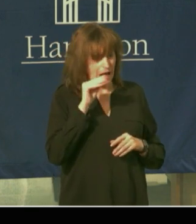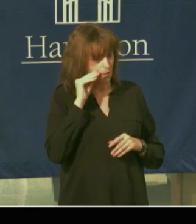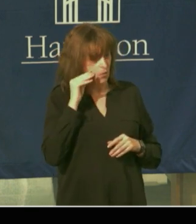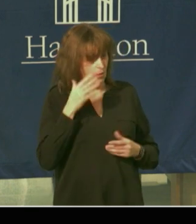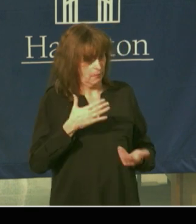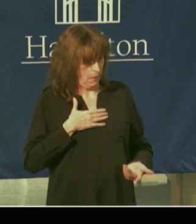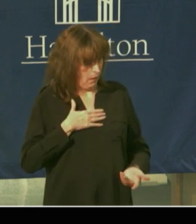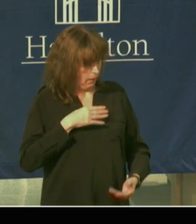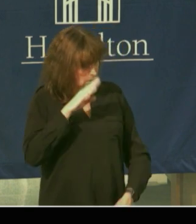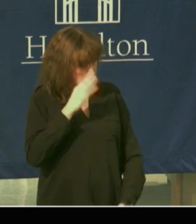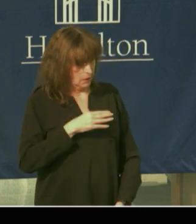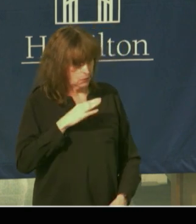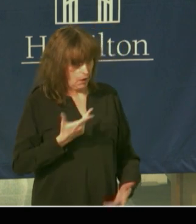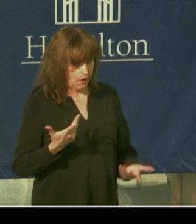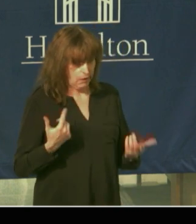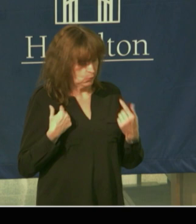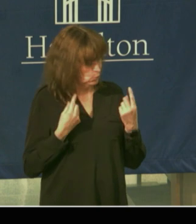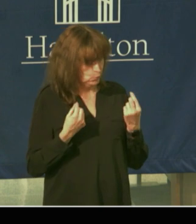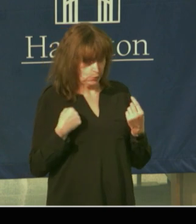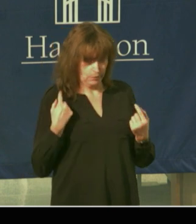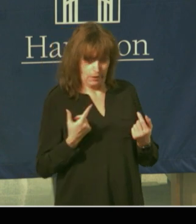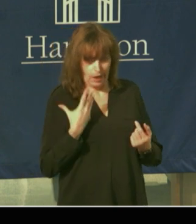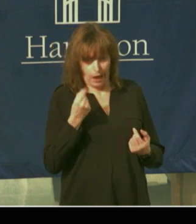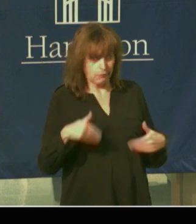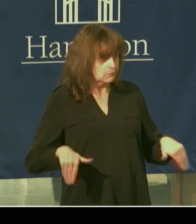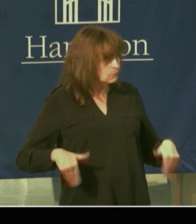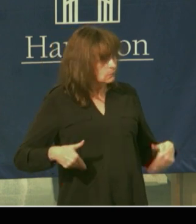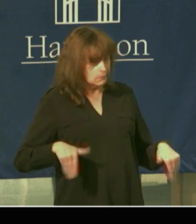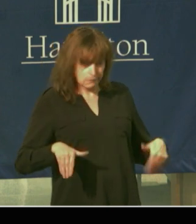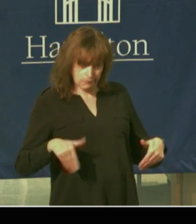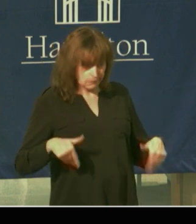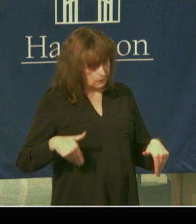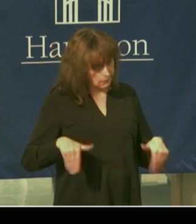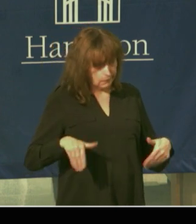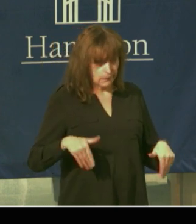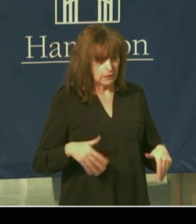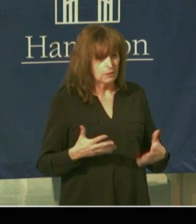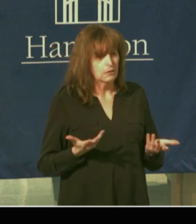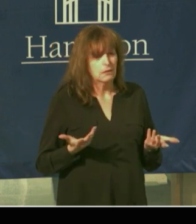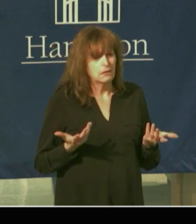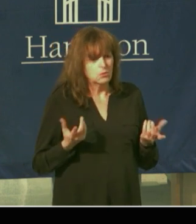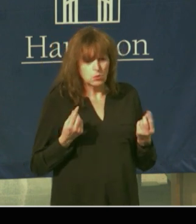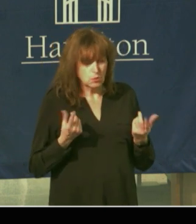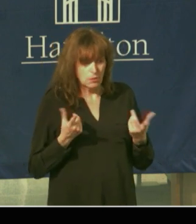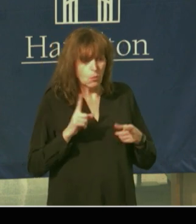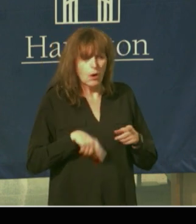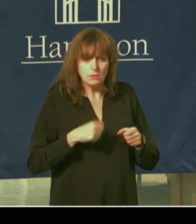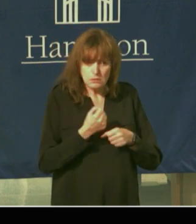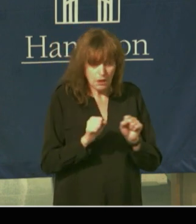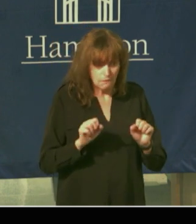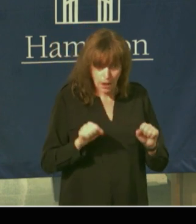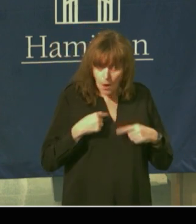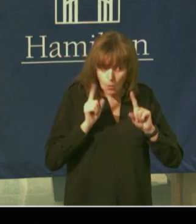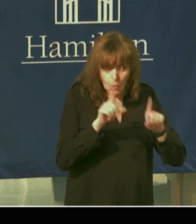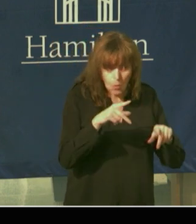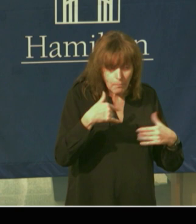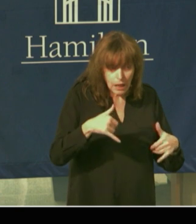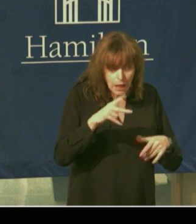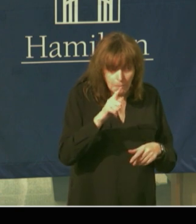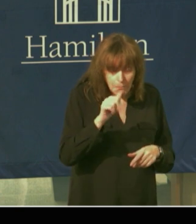What activities are safe during this time? Can they go to parks? Can they have play dates? Can we take our kids for a haircut?